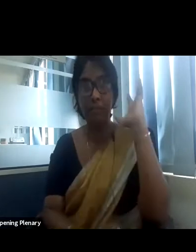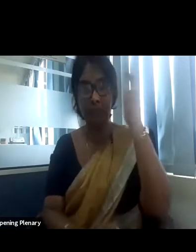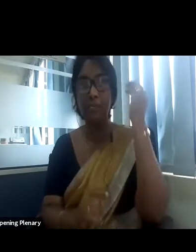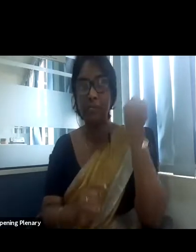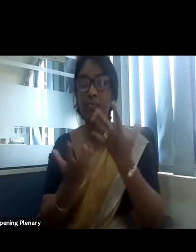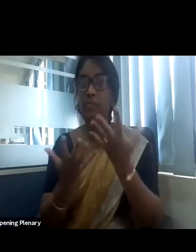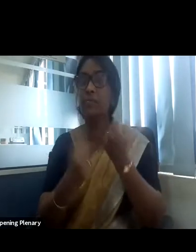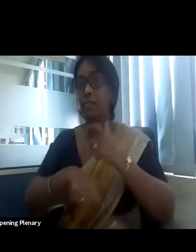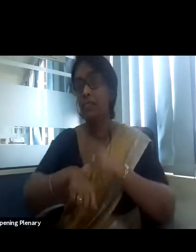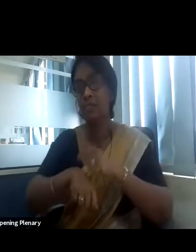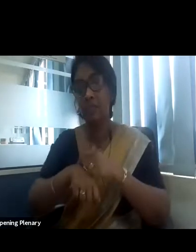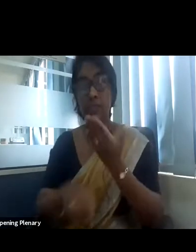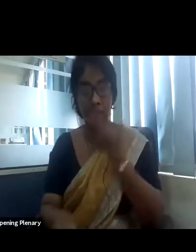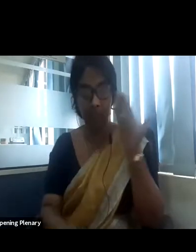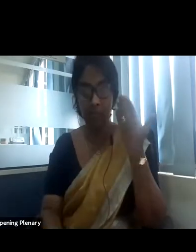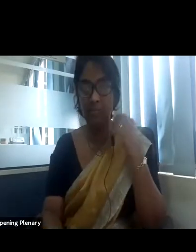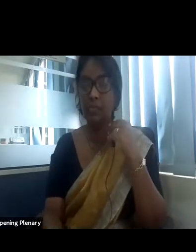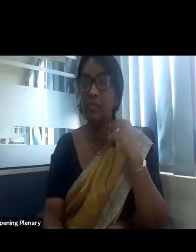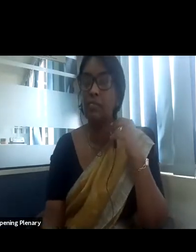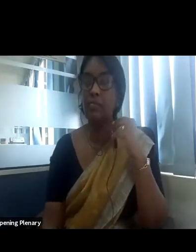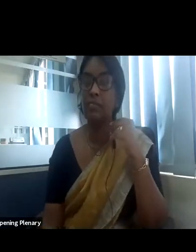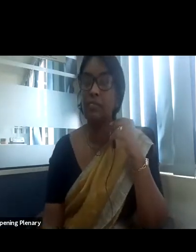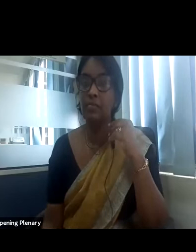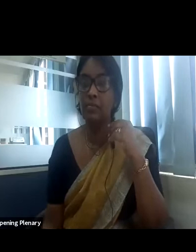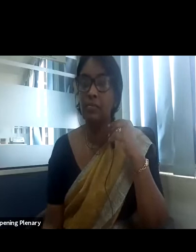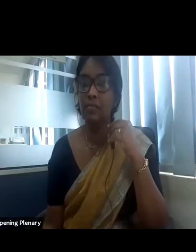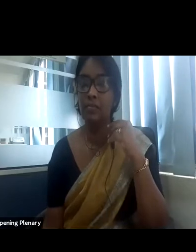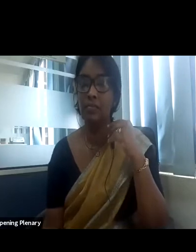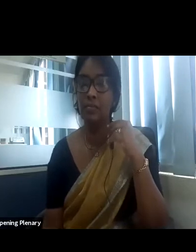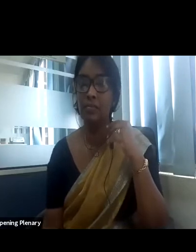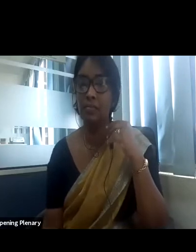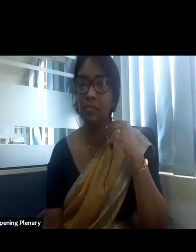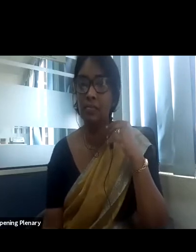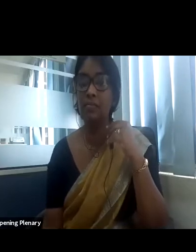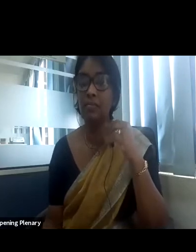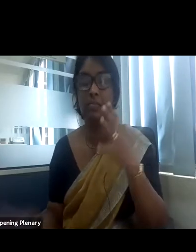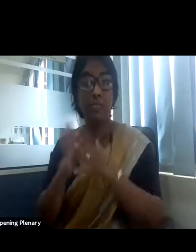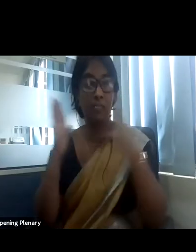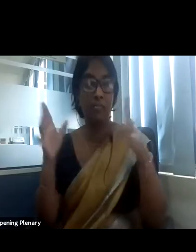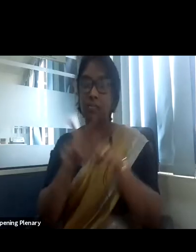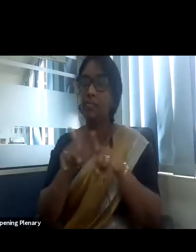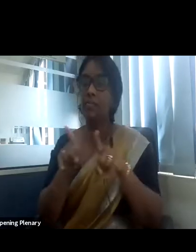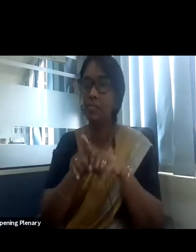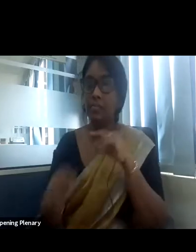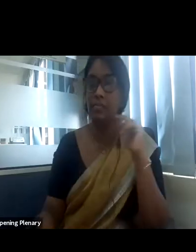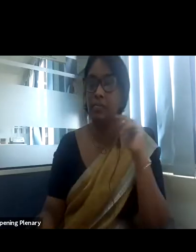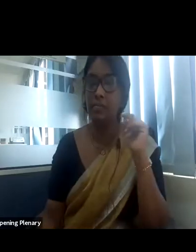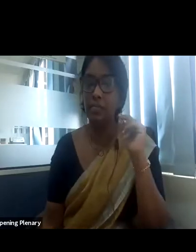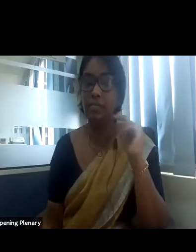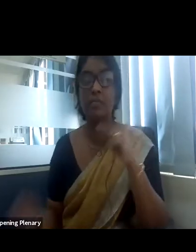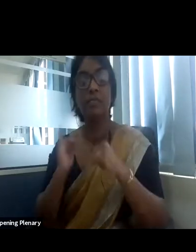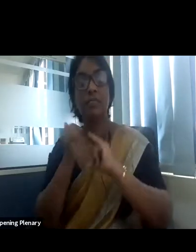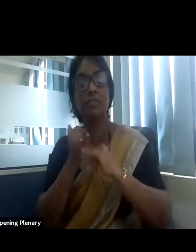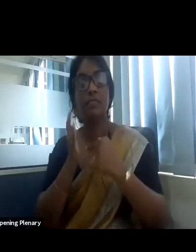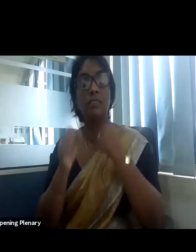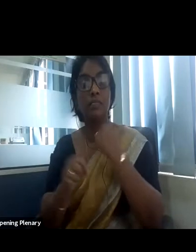sectors, what happens if we look more broadly? And as businesses benefit from SDGs, the